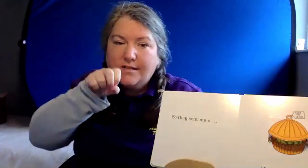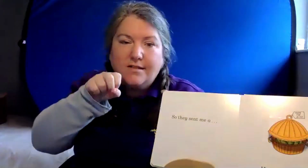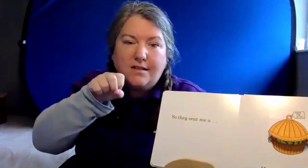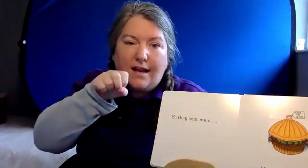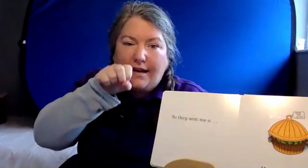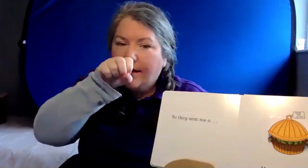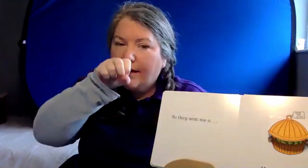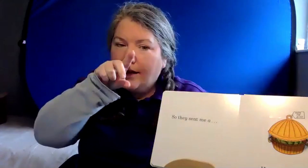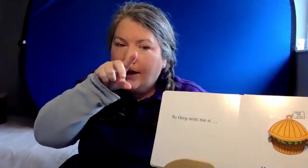snake,